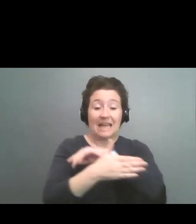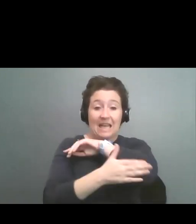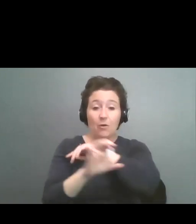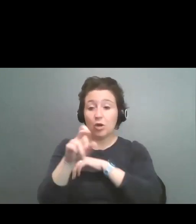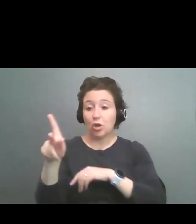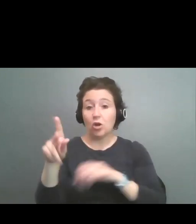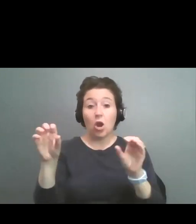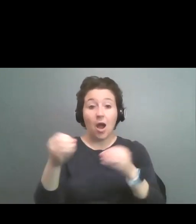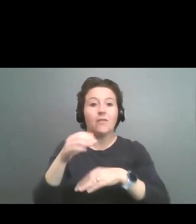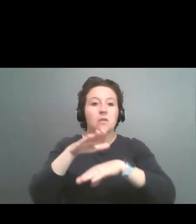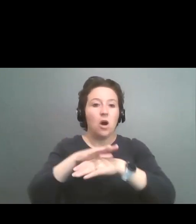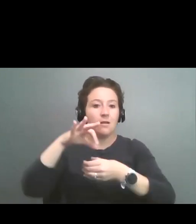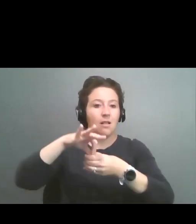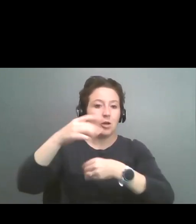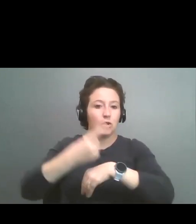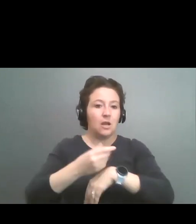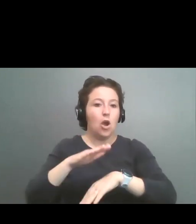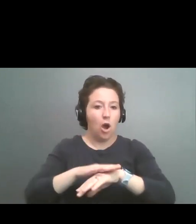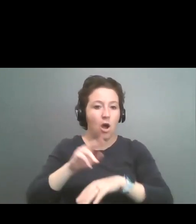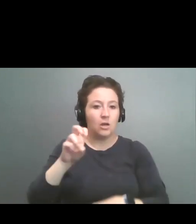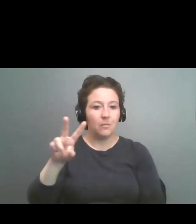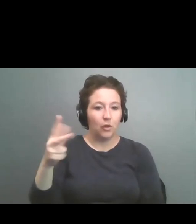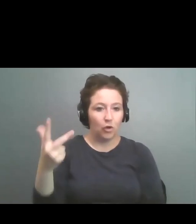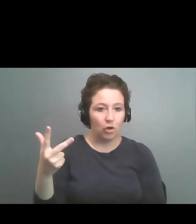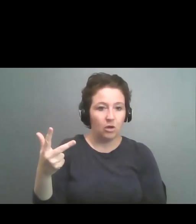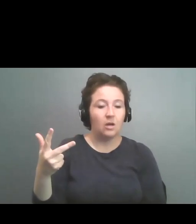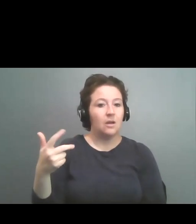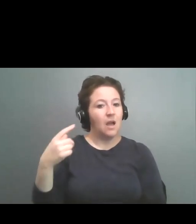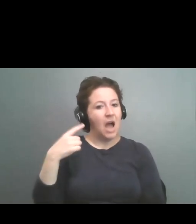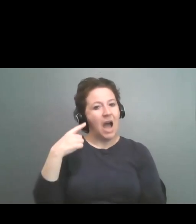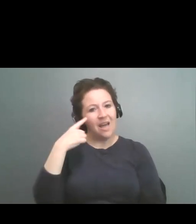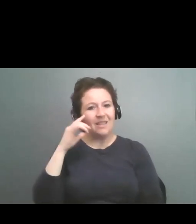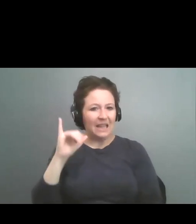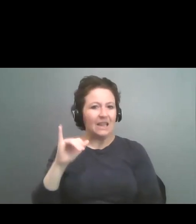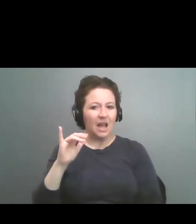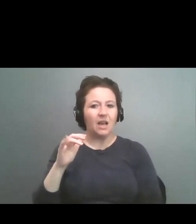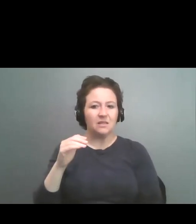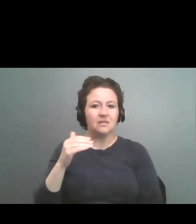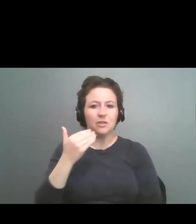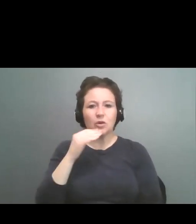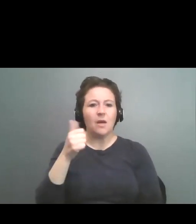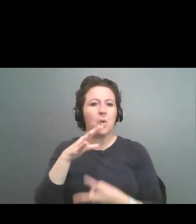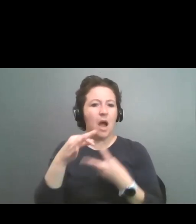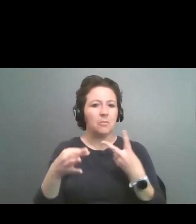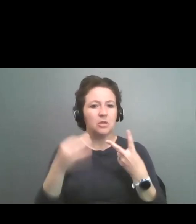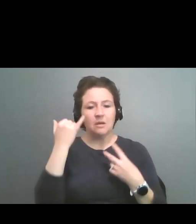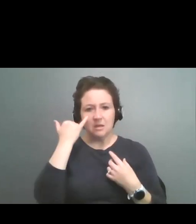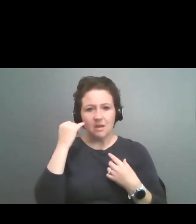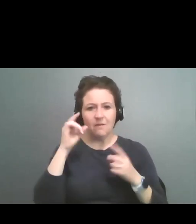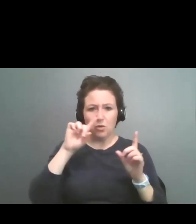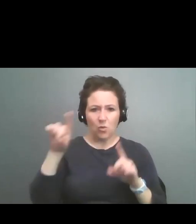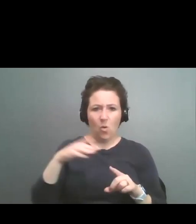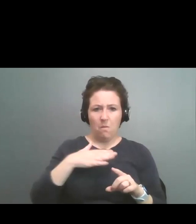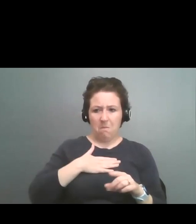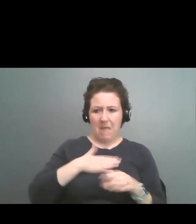on election day. And I would think that would also be a good alternative if you go to your polling